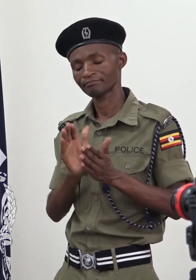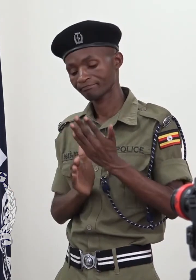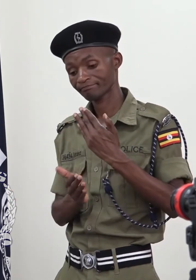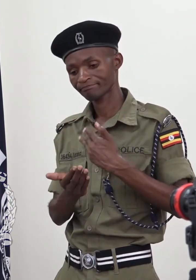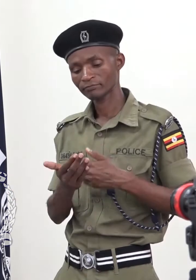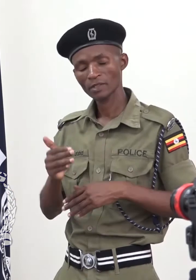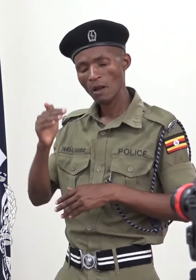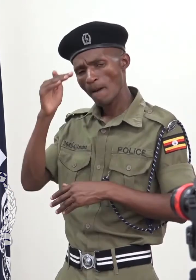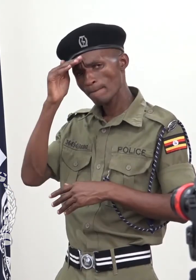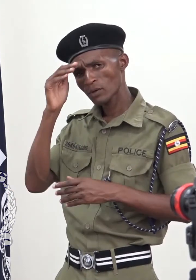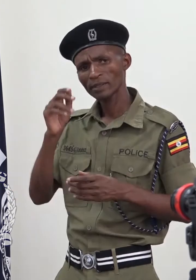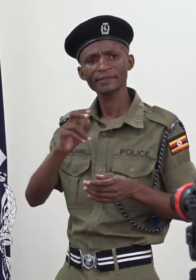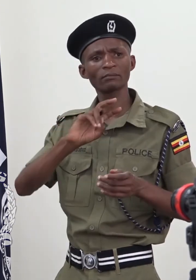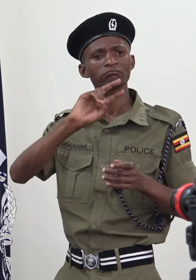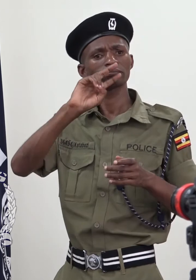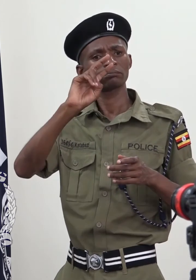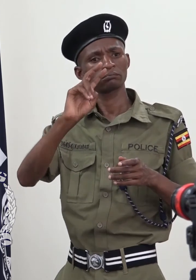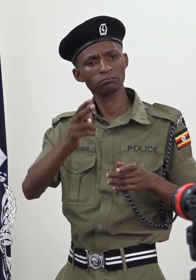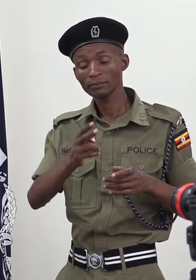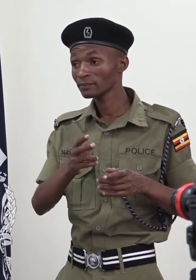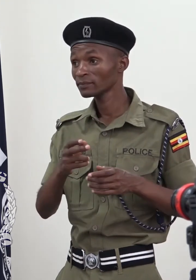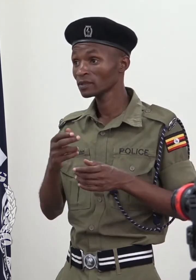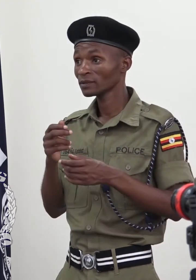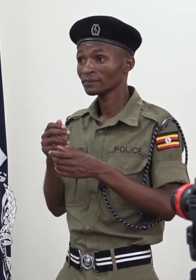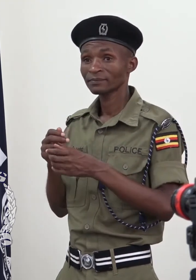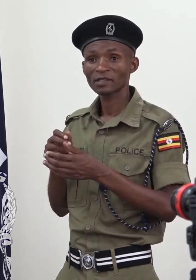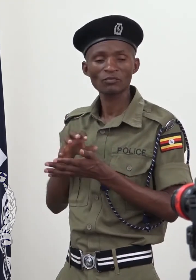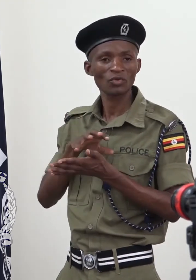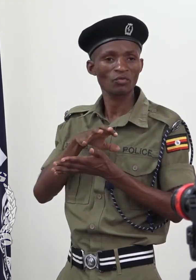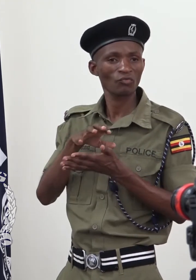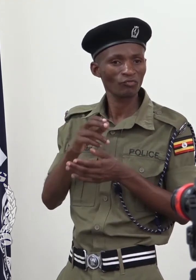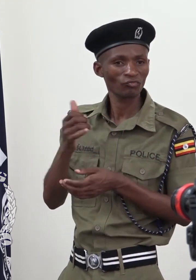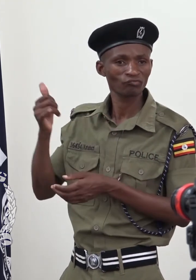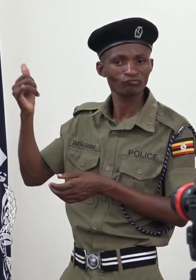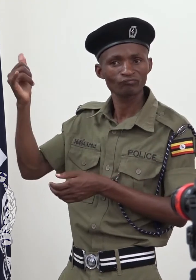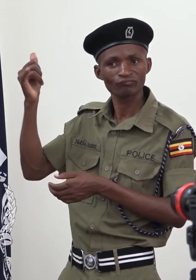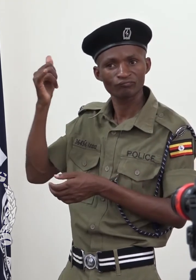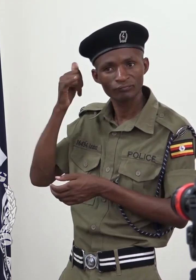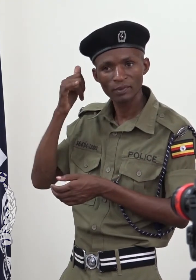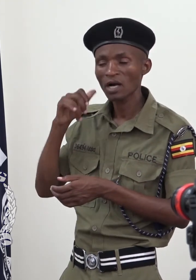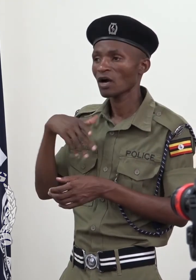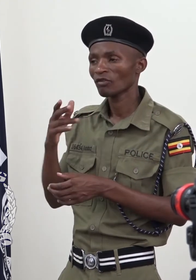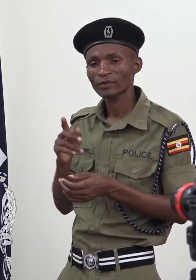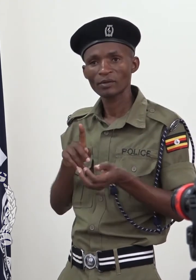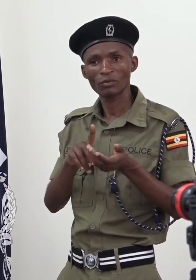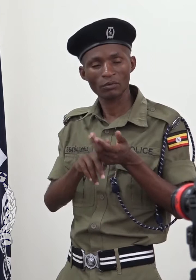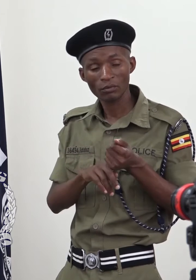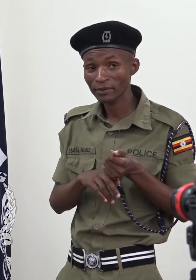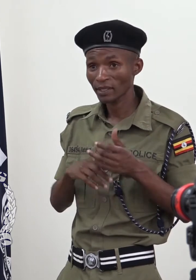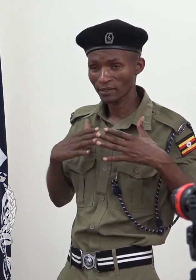police responded to a disturbance call, and we found her body with stab